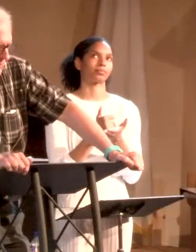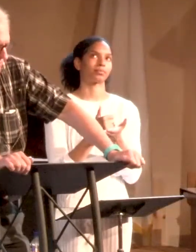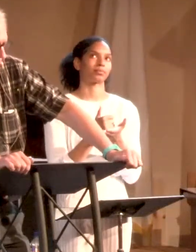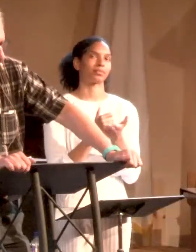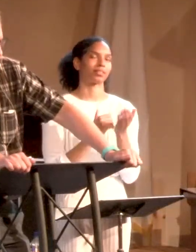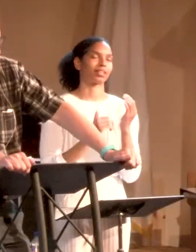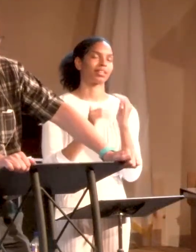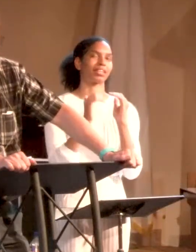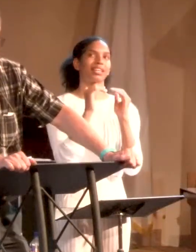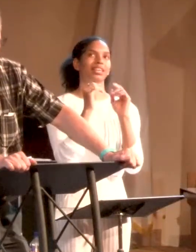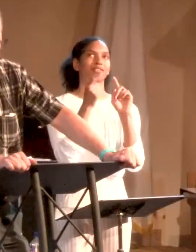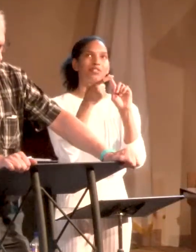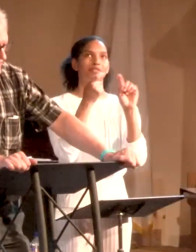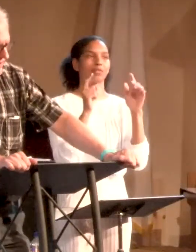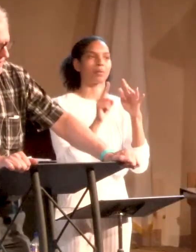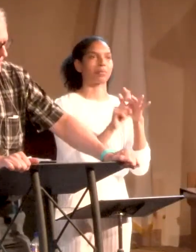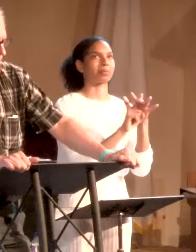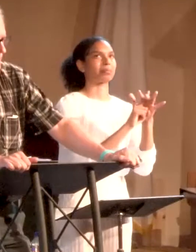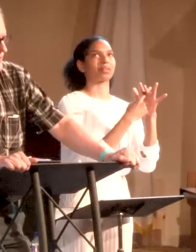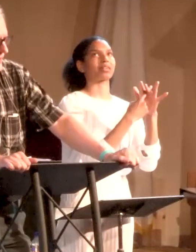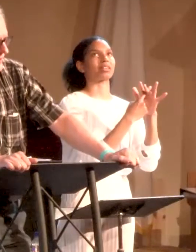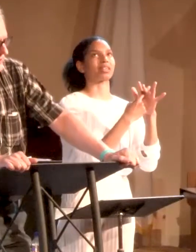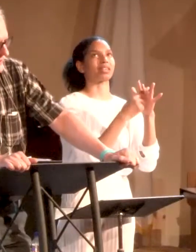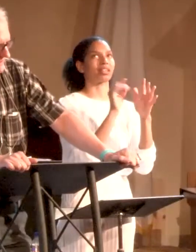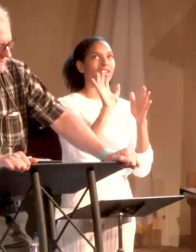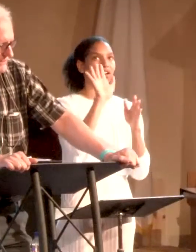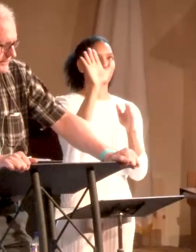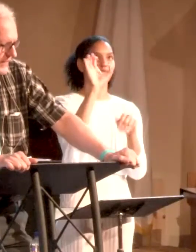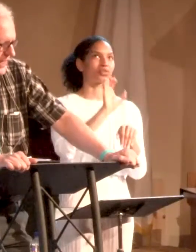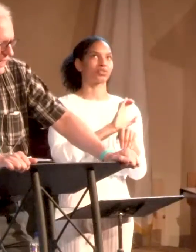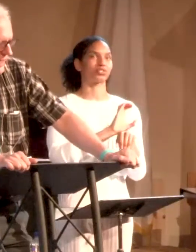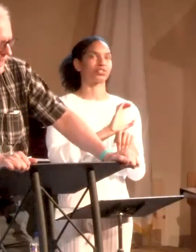Even from the very beginnings of your church,